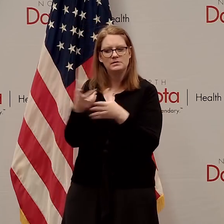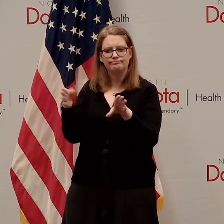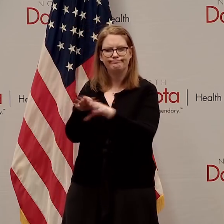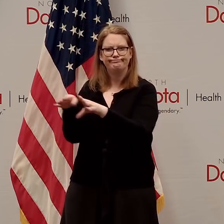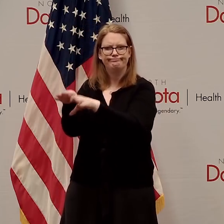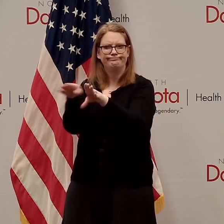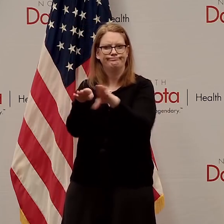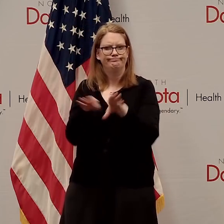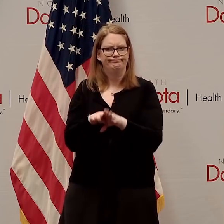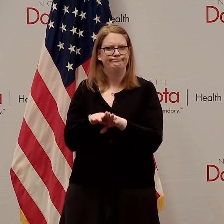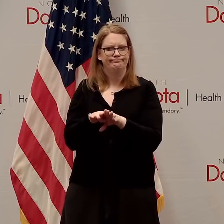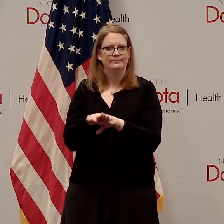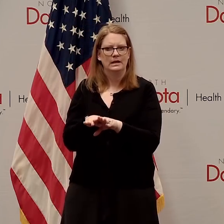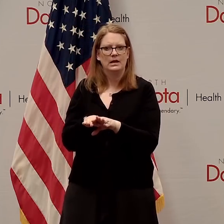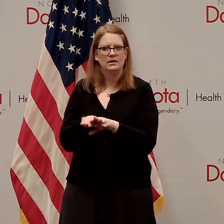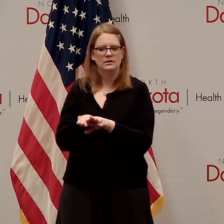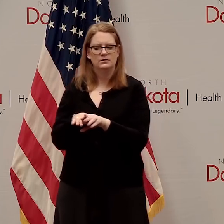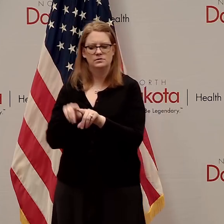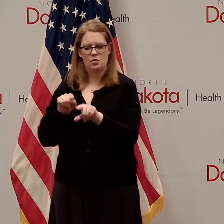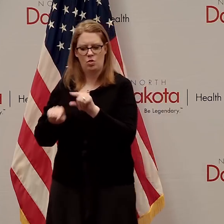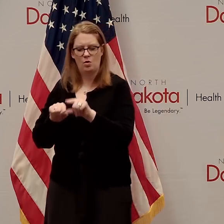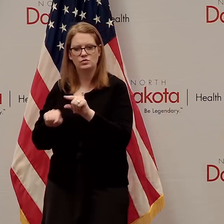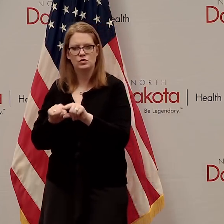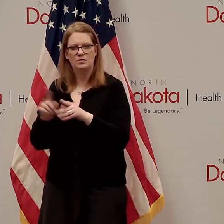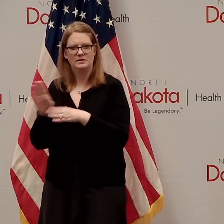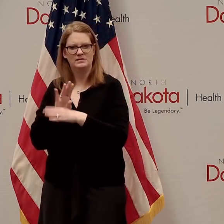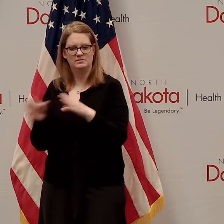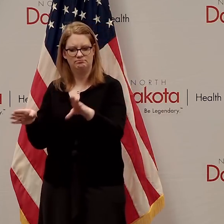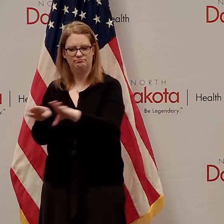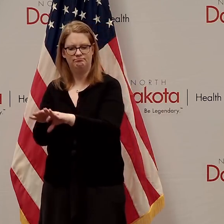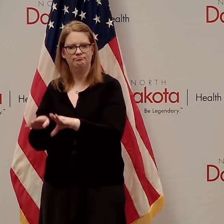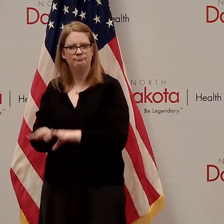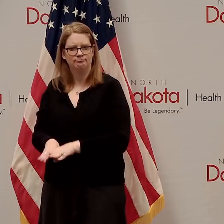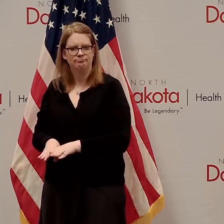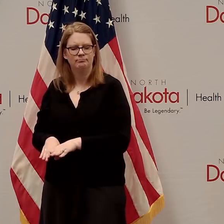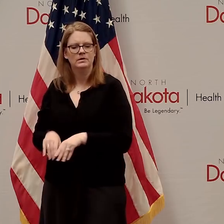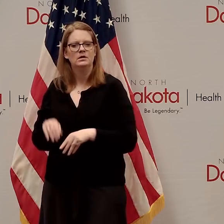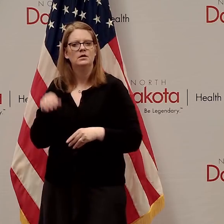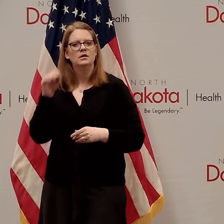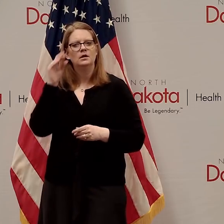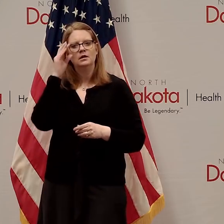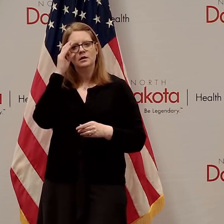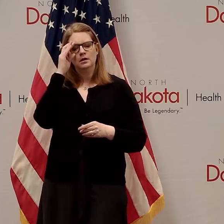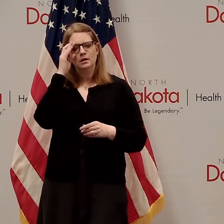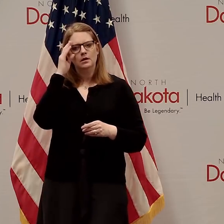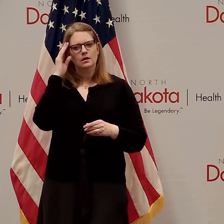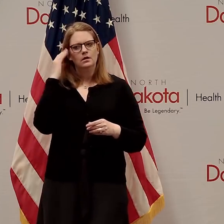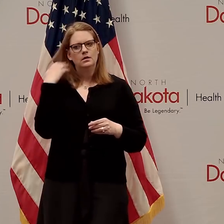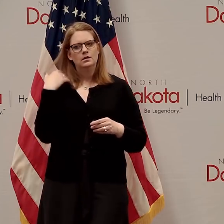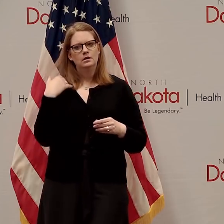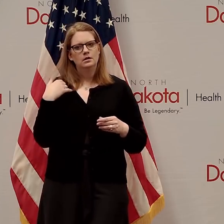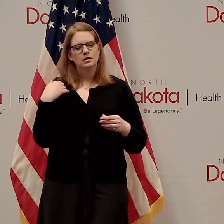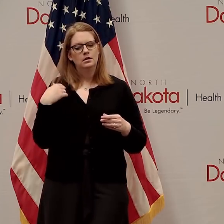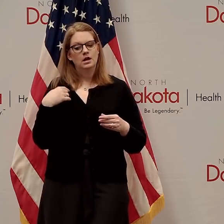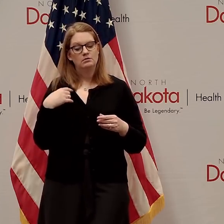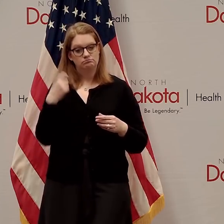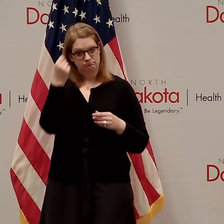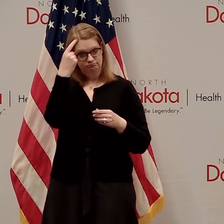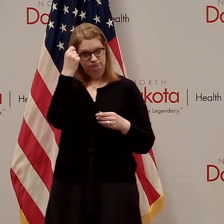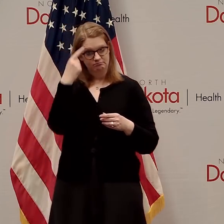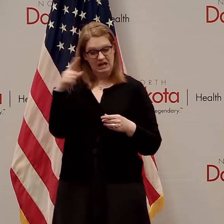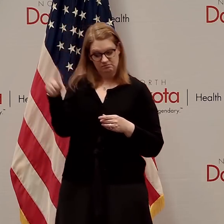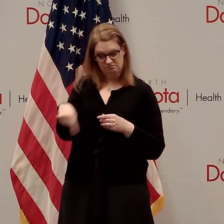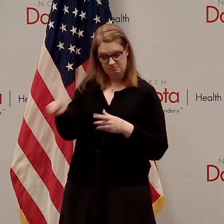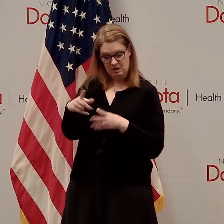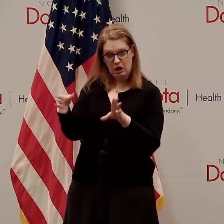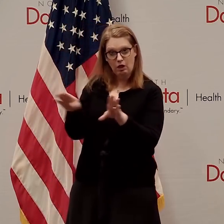And so we've done both of those two things. And throughout all of this, and when we did those closures, we announced that we were going to